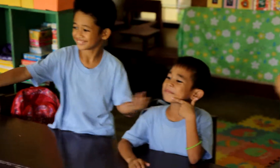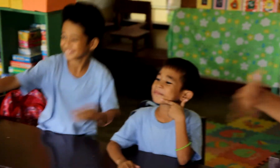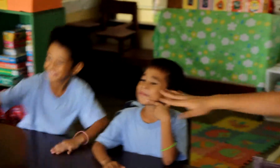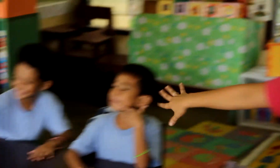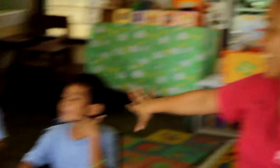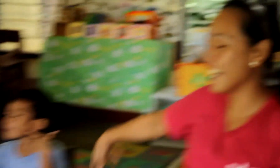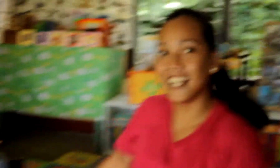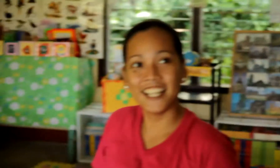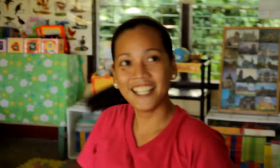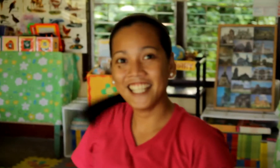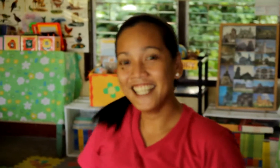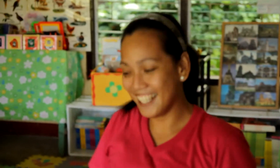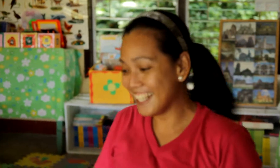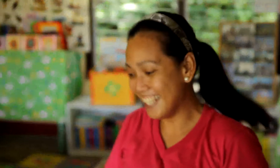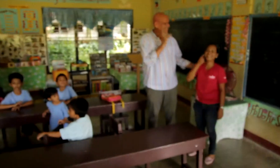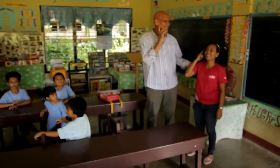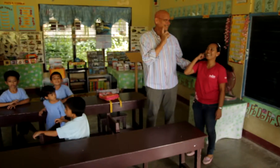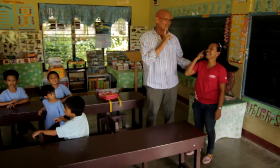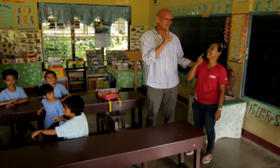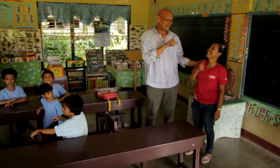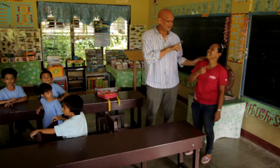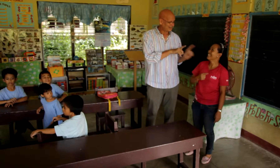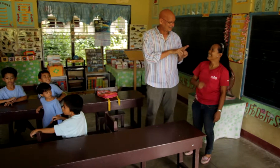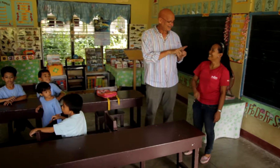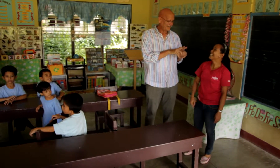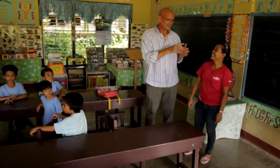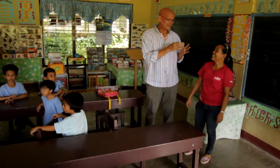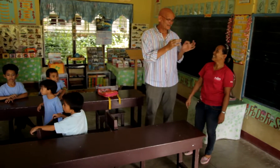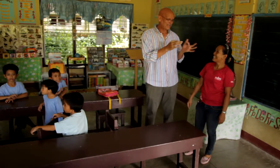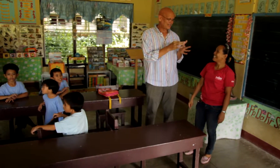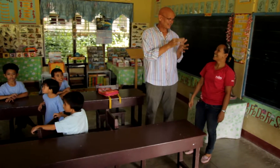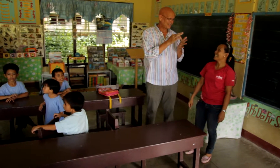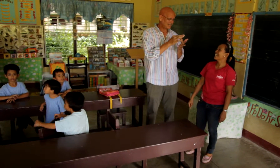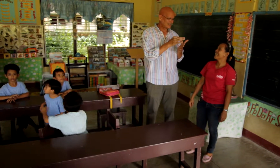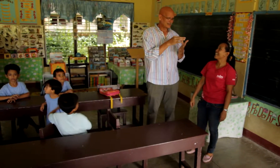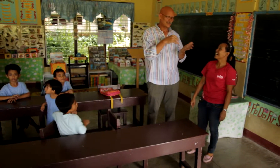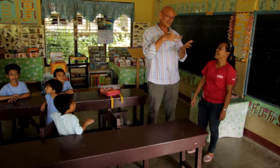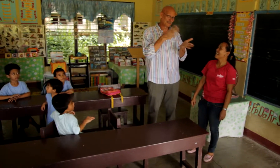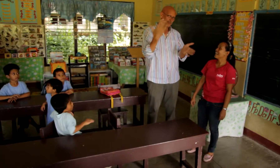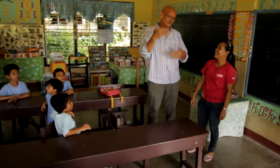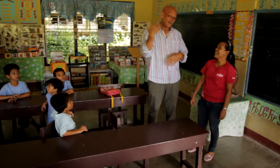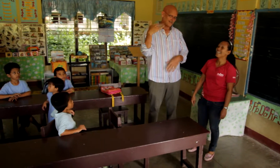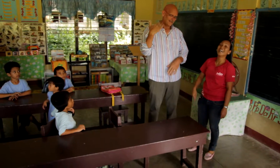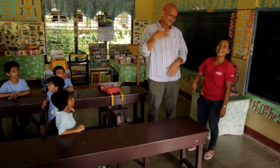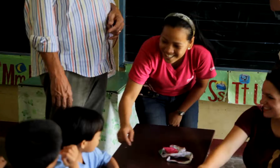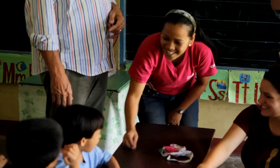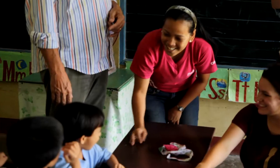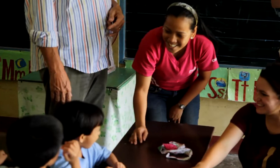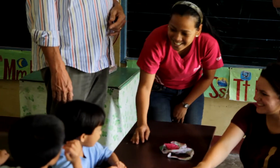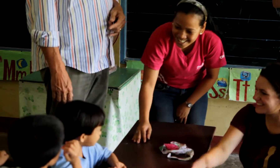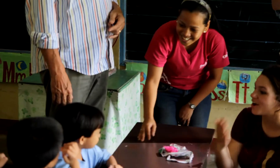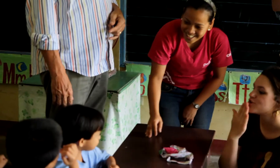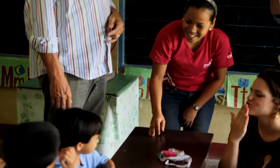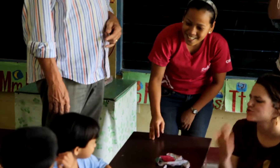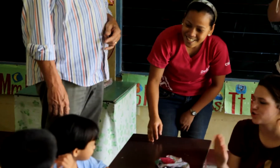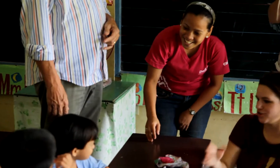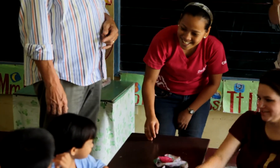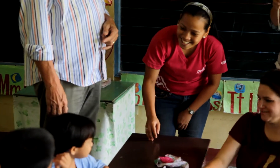years old. She's deaf also, but more special, she's also a student before, supported by IDEA,